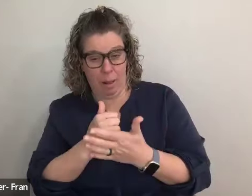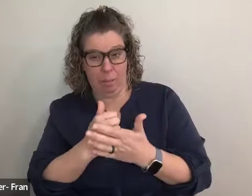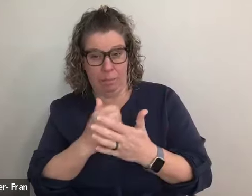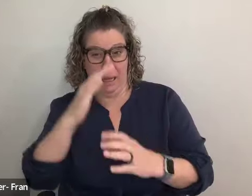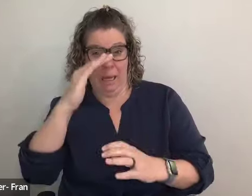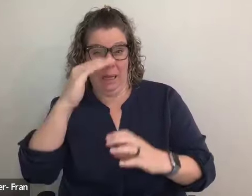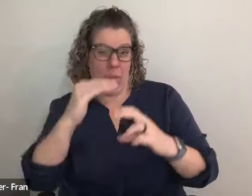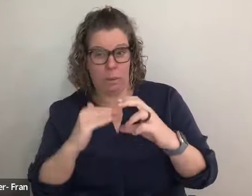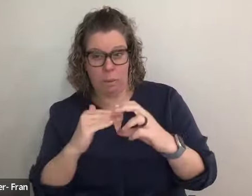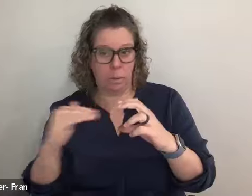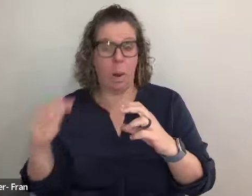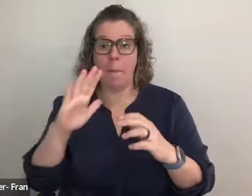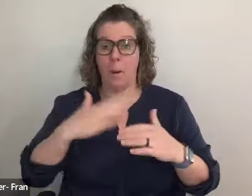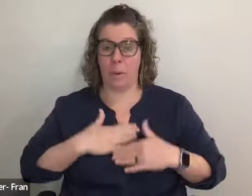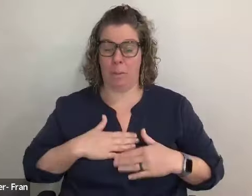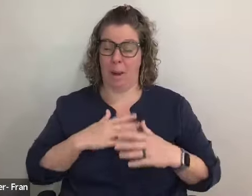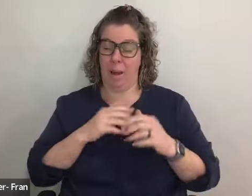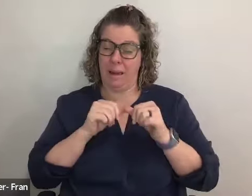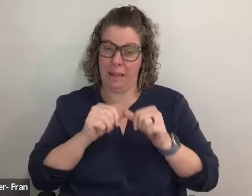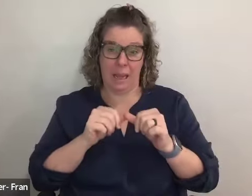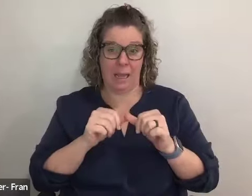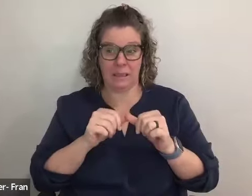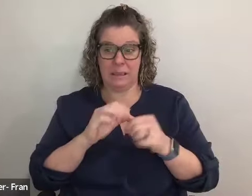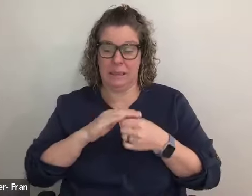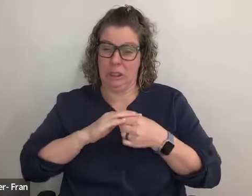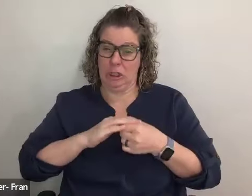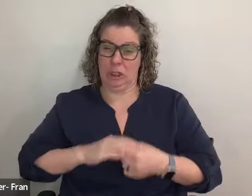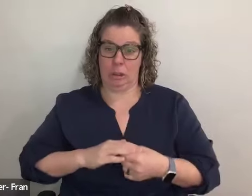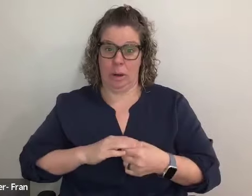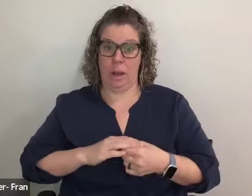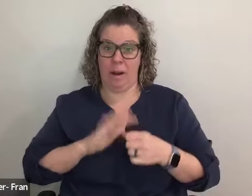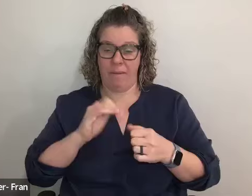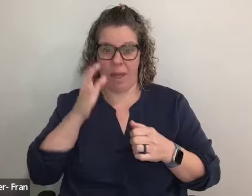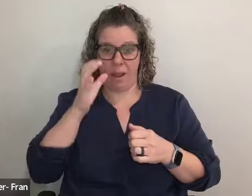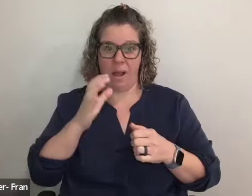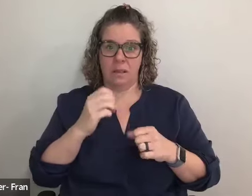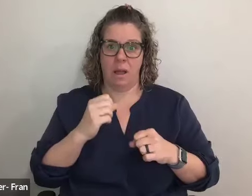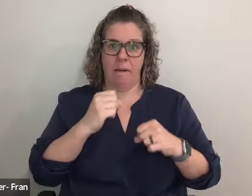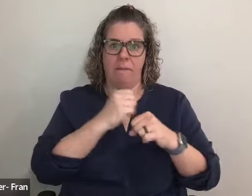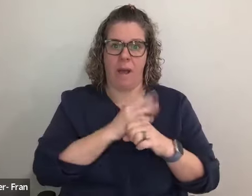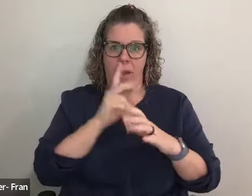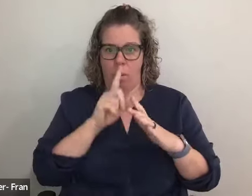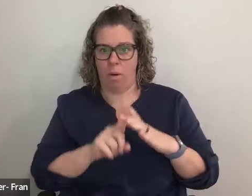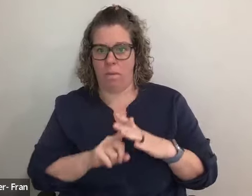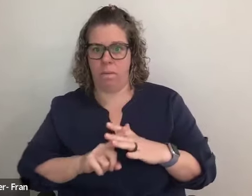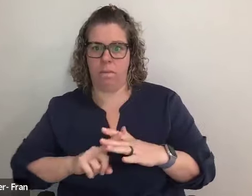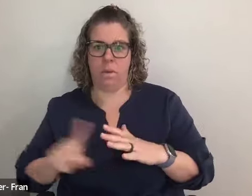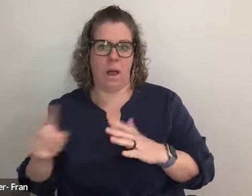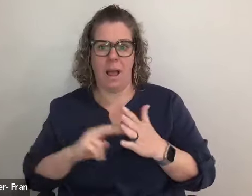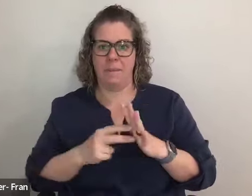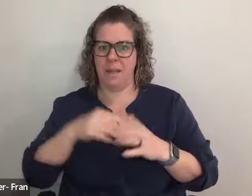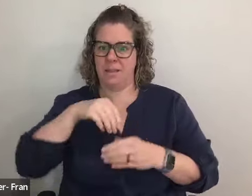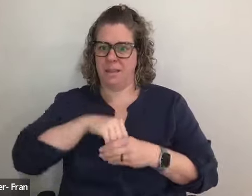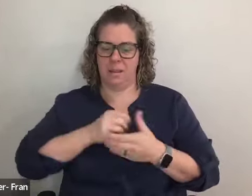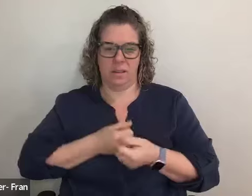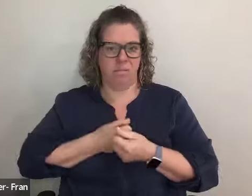But if your body is constantly in a state of fight or flight, it exhausts your resources and you don't have